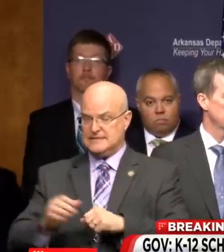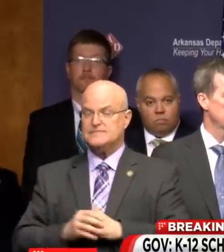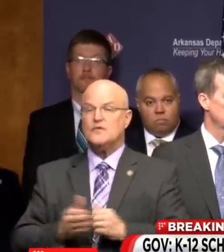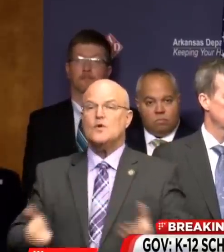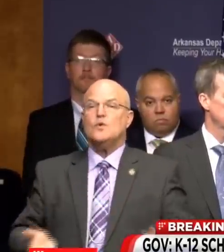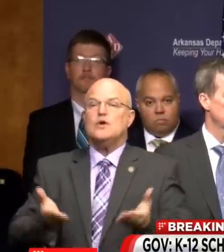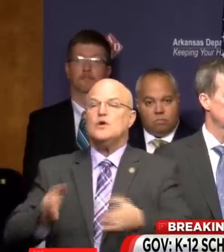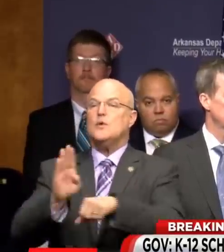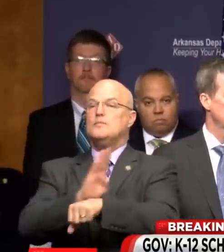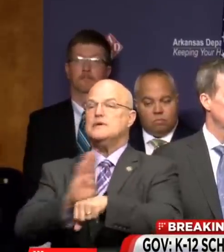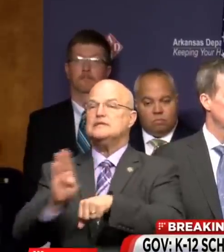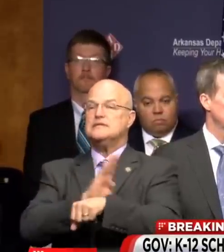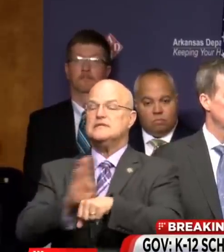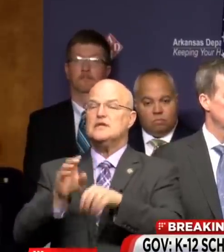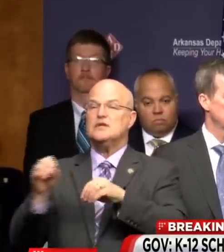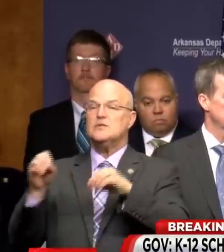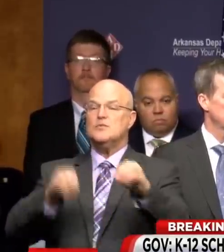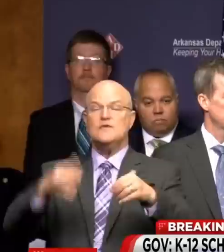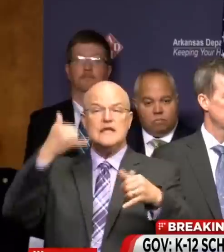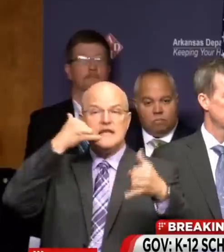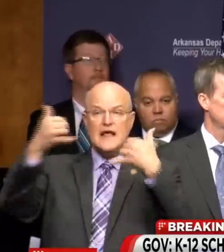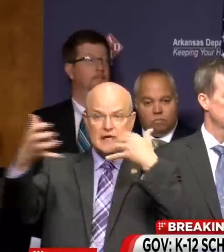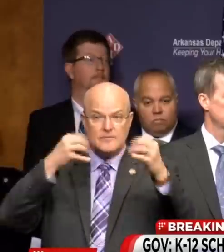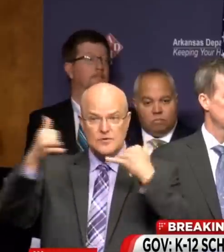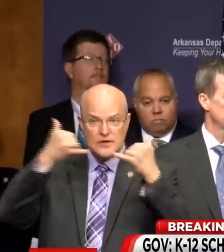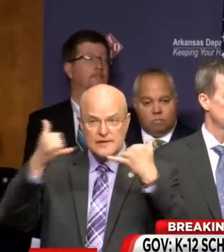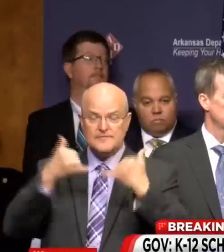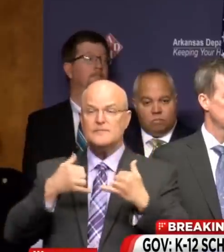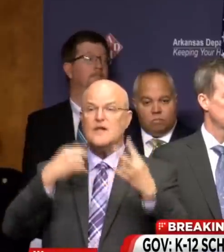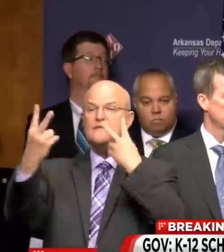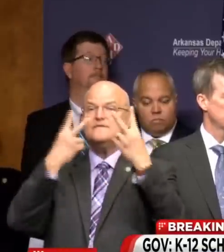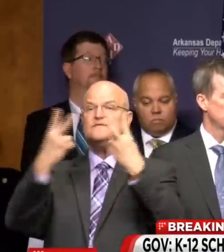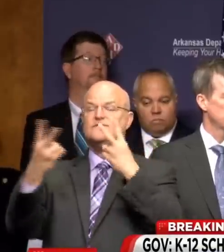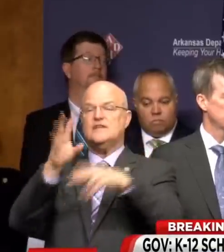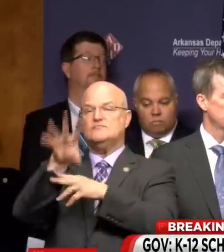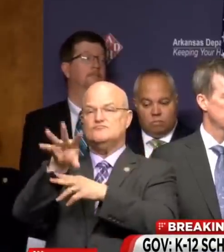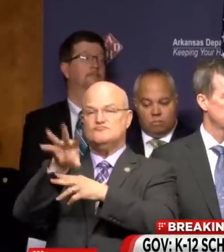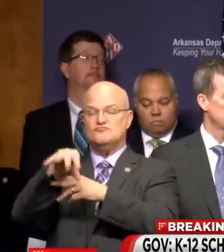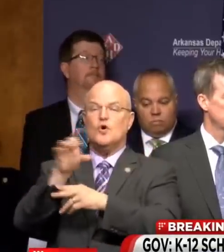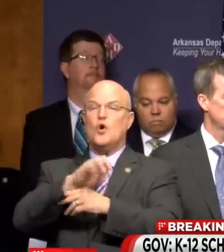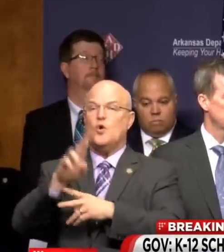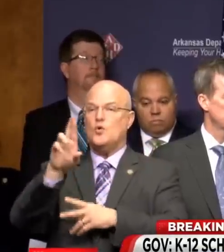we encourage our businesses to move to telecommuting, video conferencing,